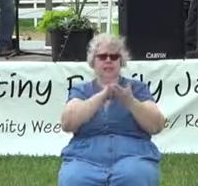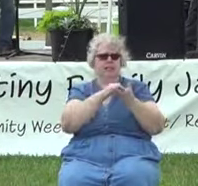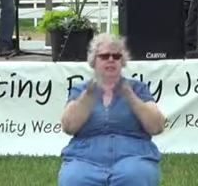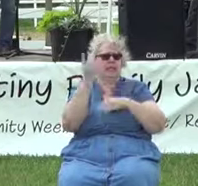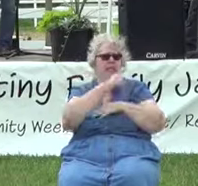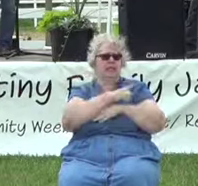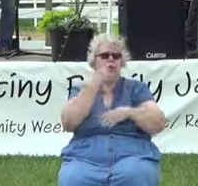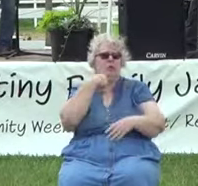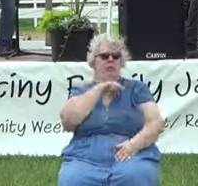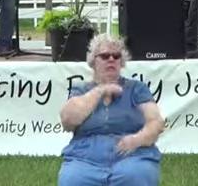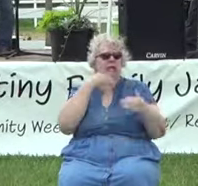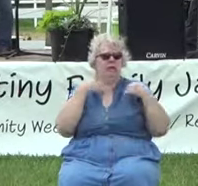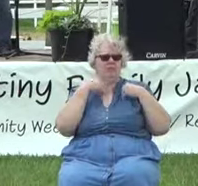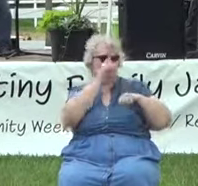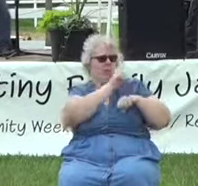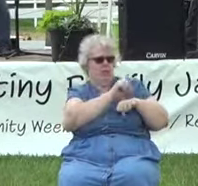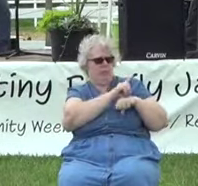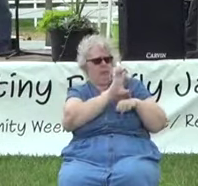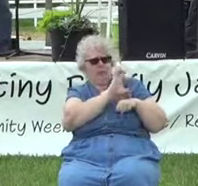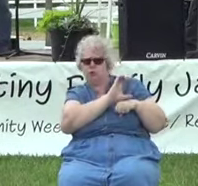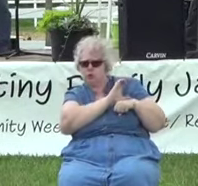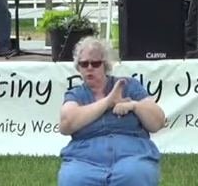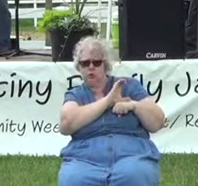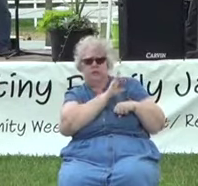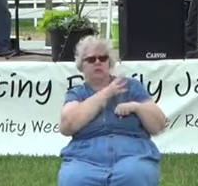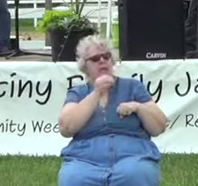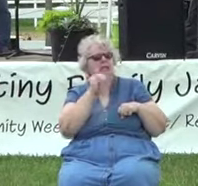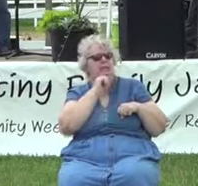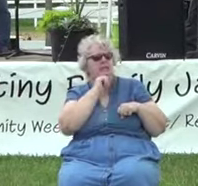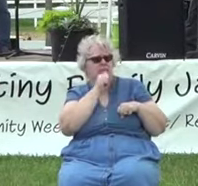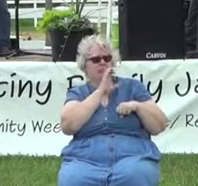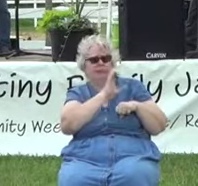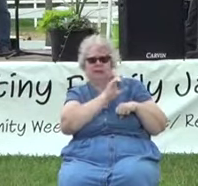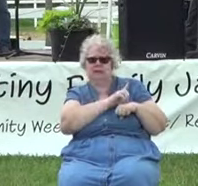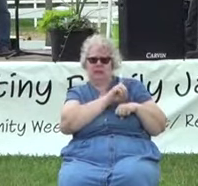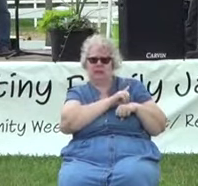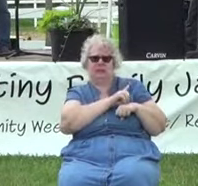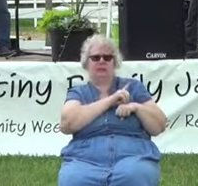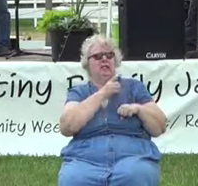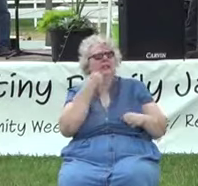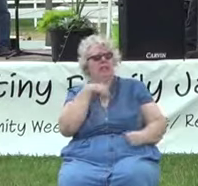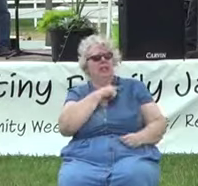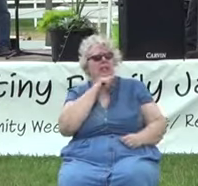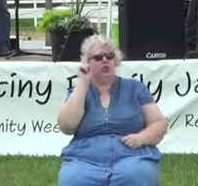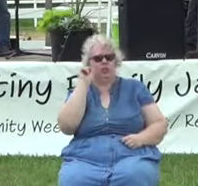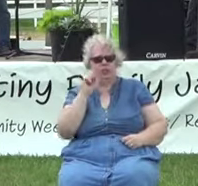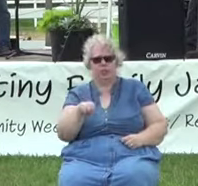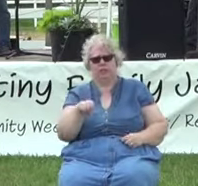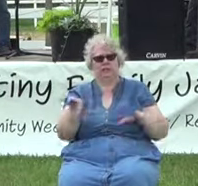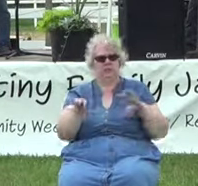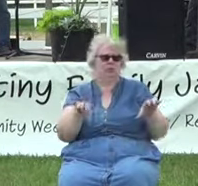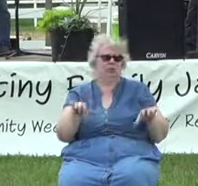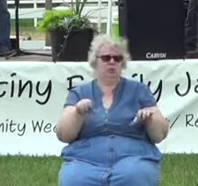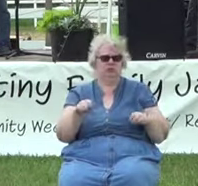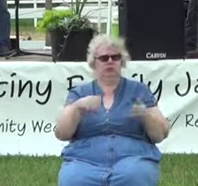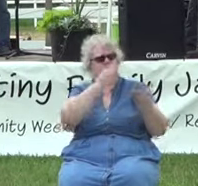and even non-denominational churches, that there are 1,001 hoops you have to jump through to get saved.